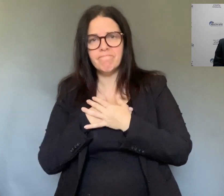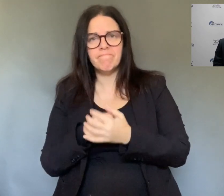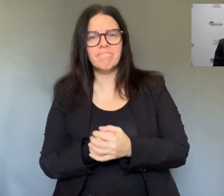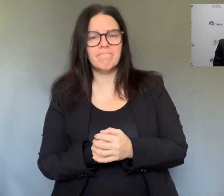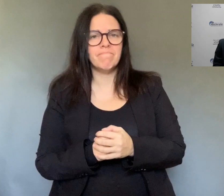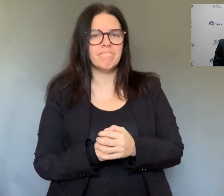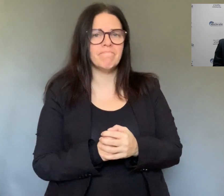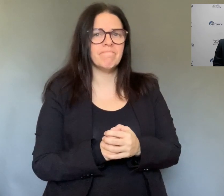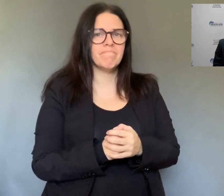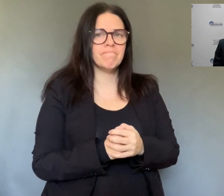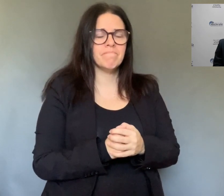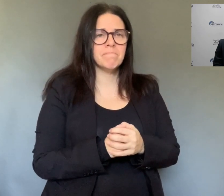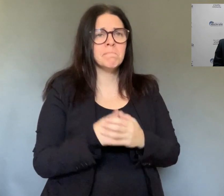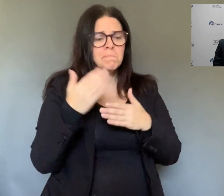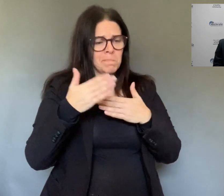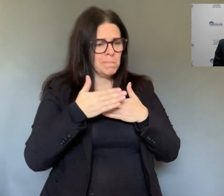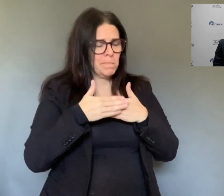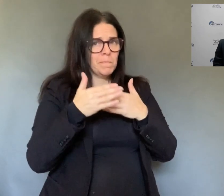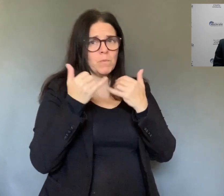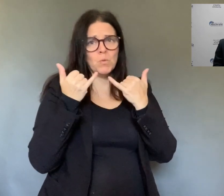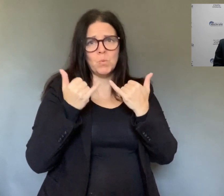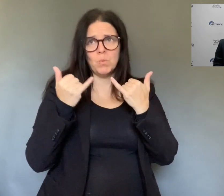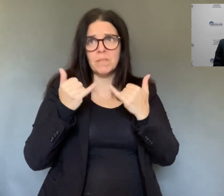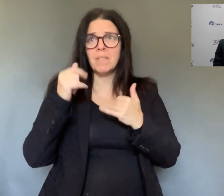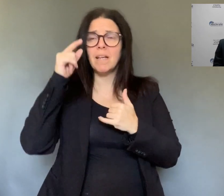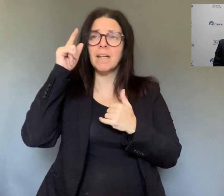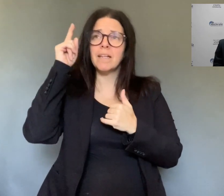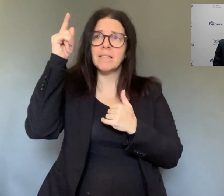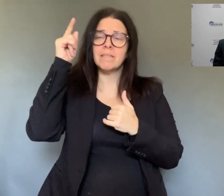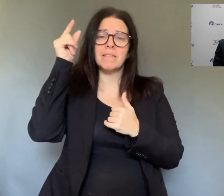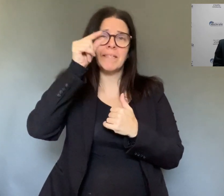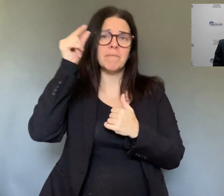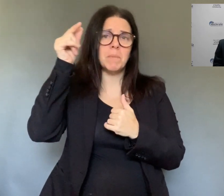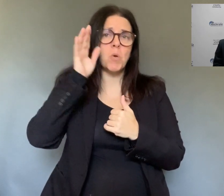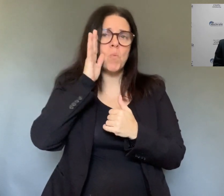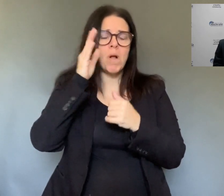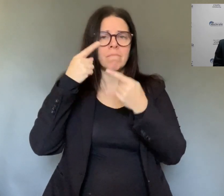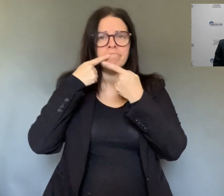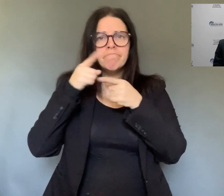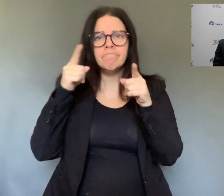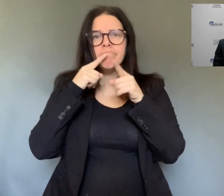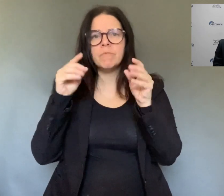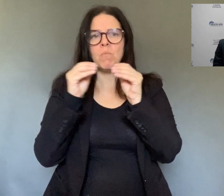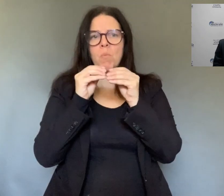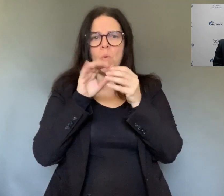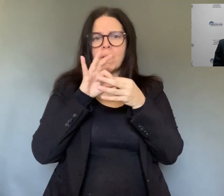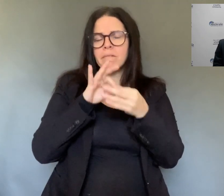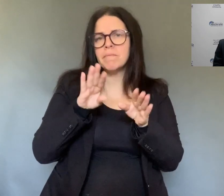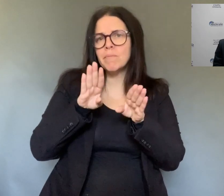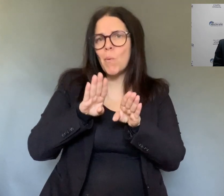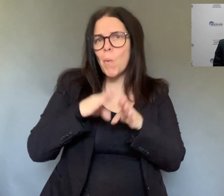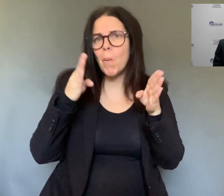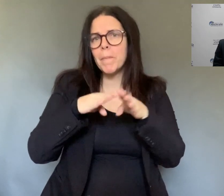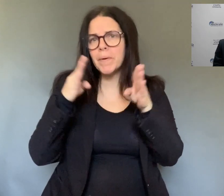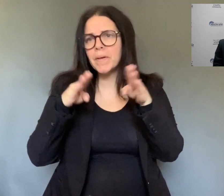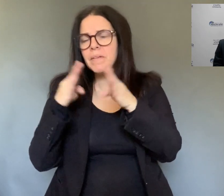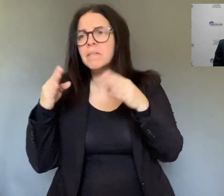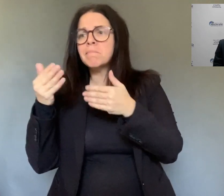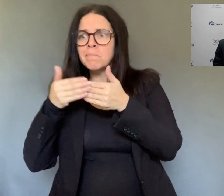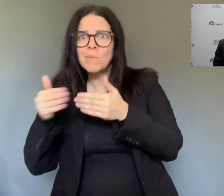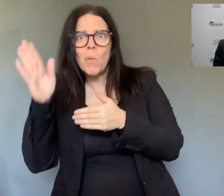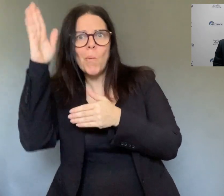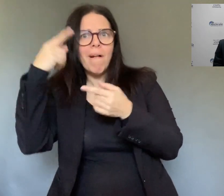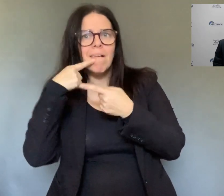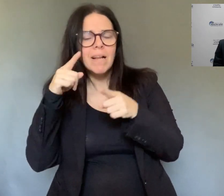As we prepare for additional announcements from the Premier's office related to the reopening of the province, I would like to remind all residents